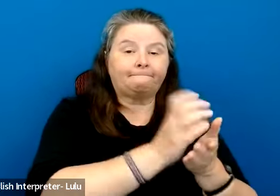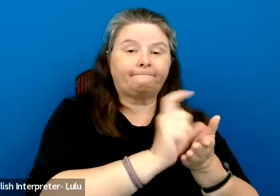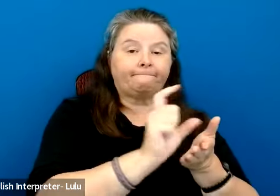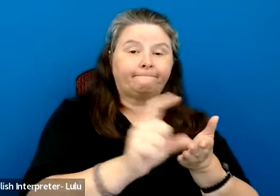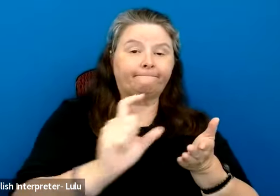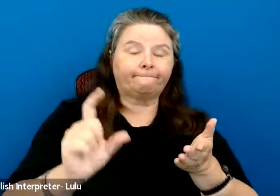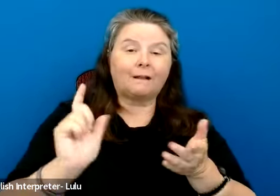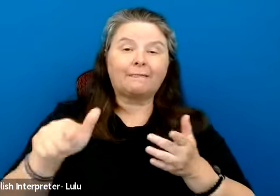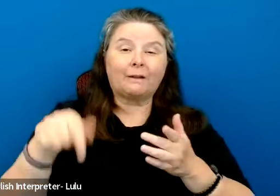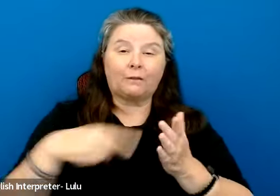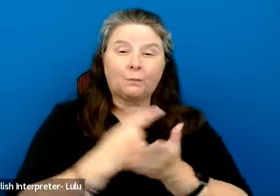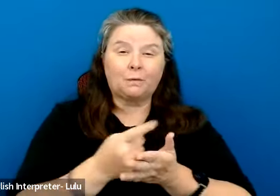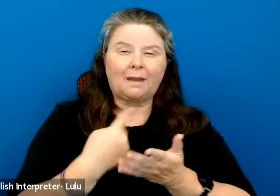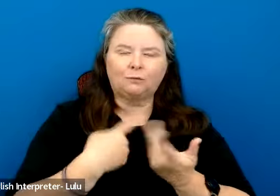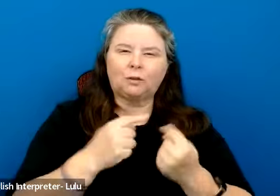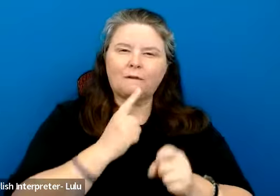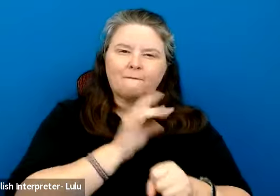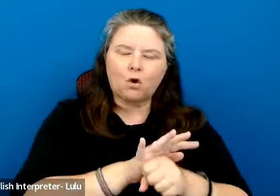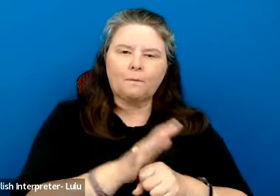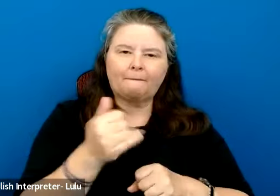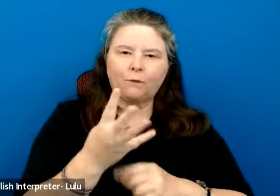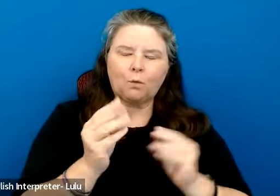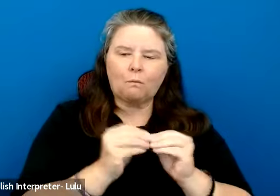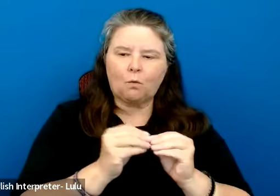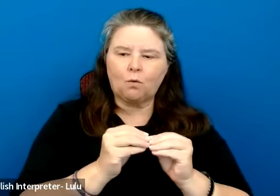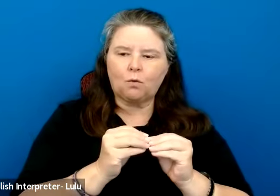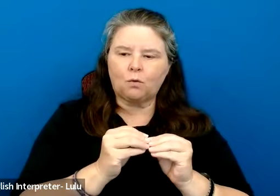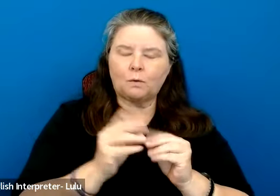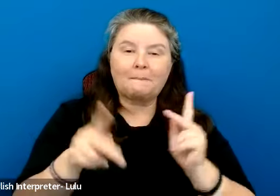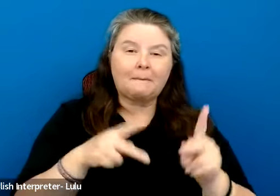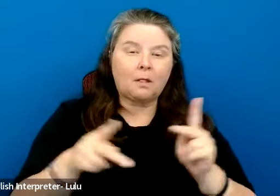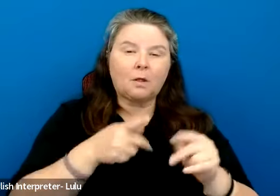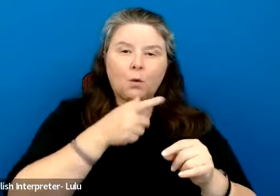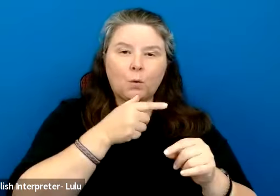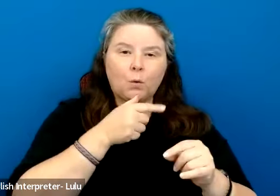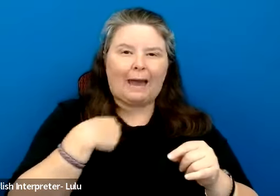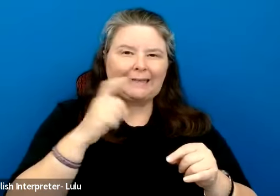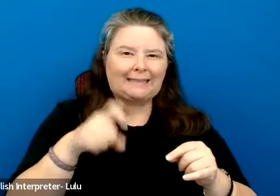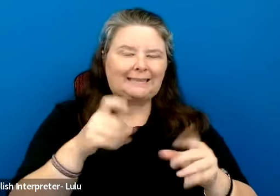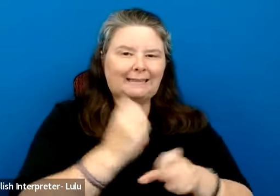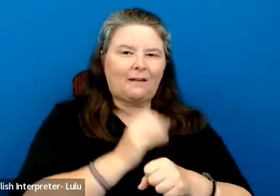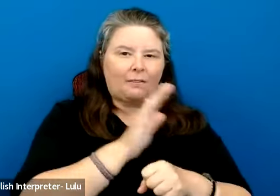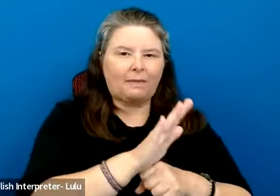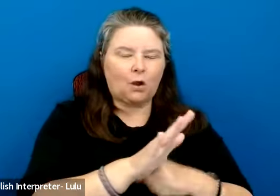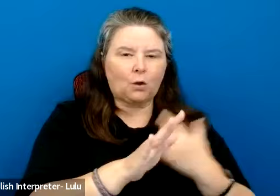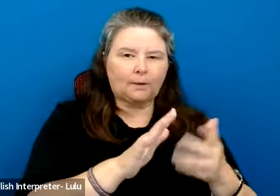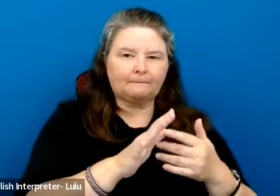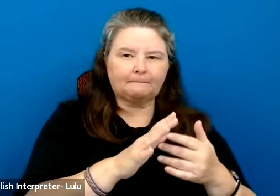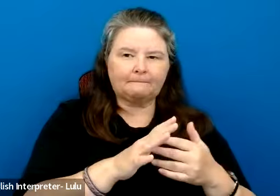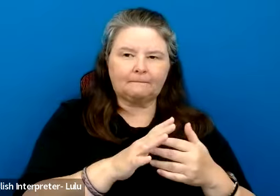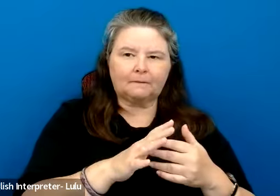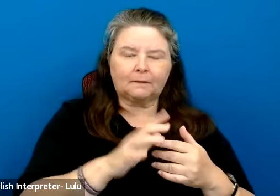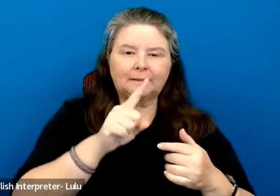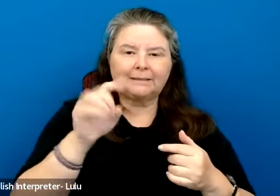week. I'm just finalizing a few more folks who I need to get their